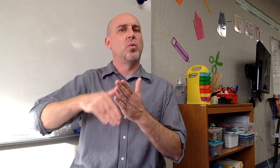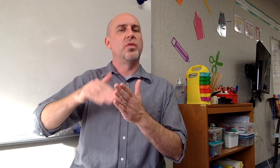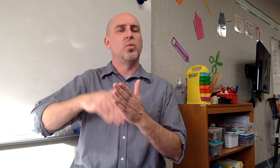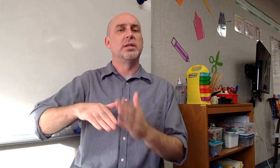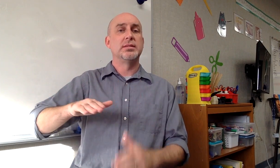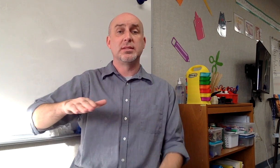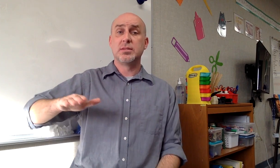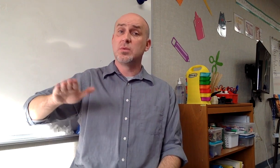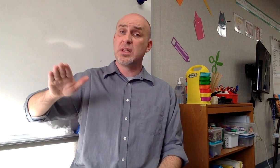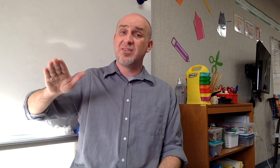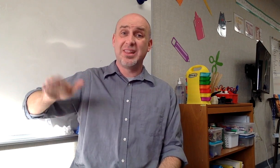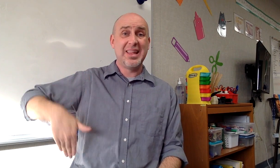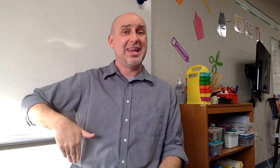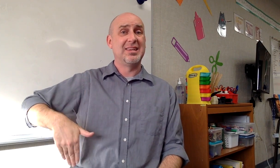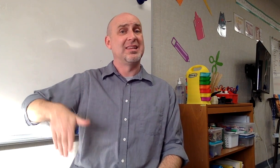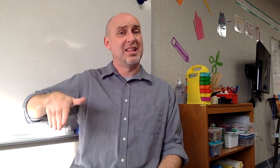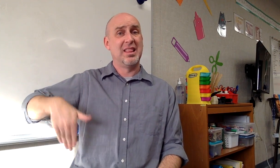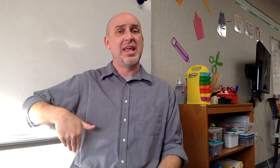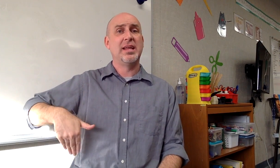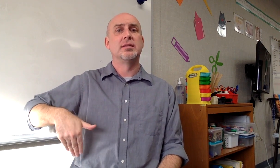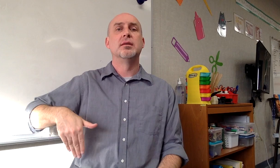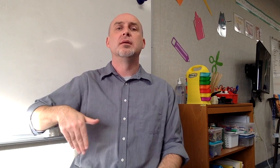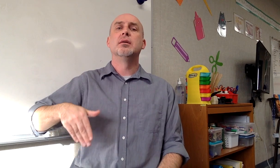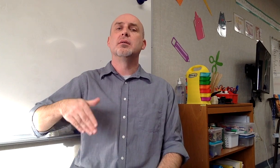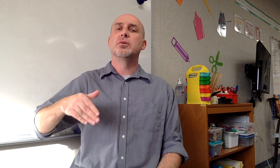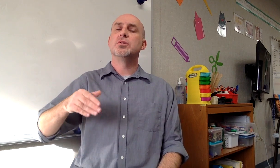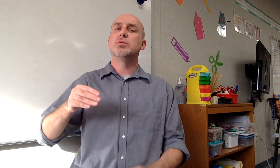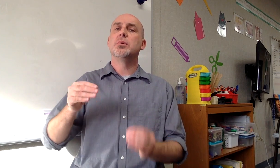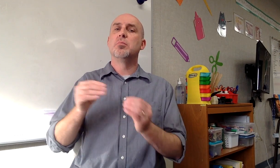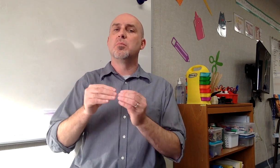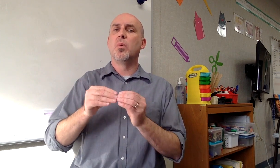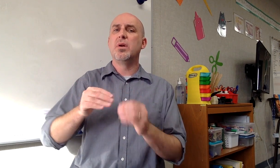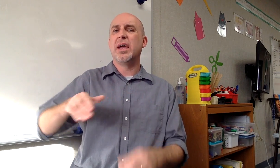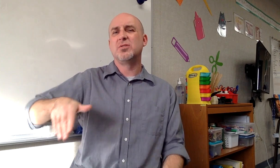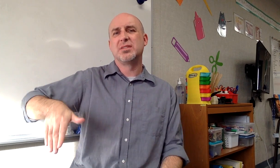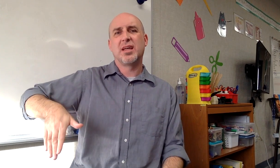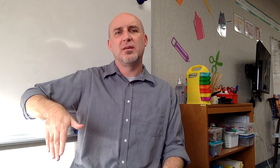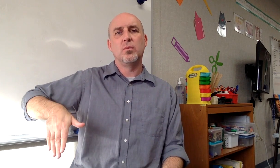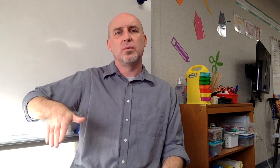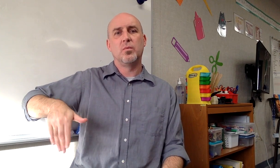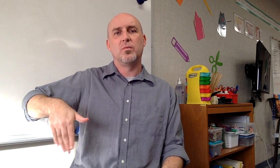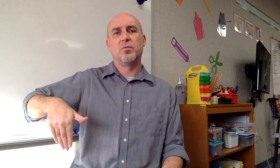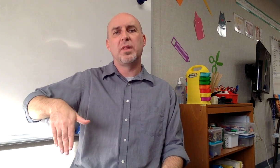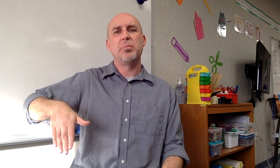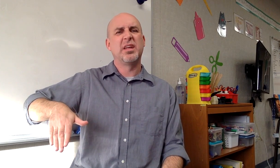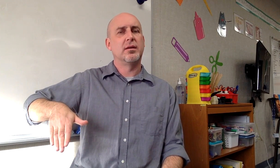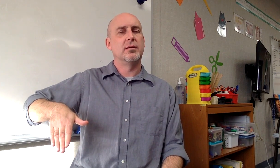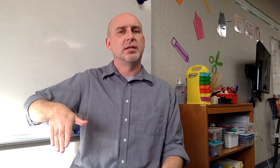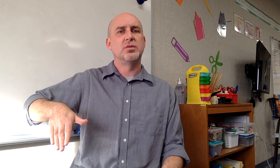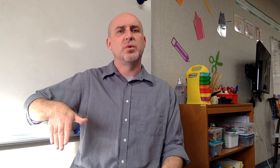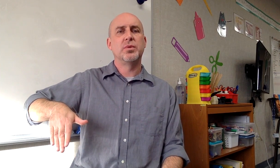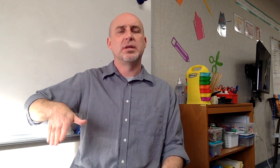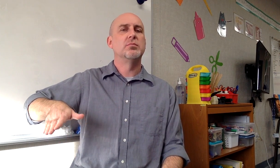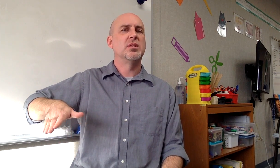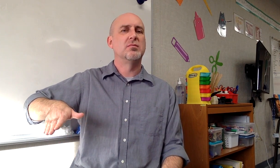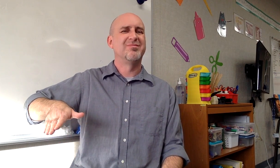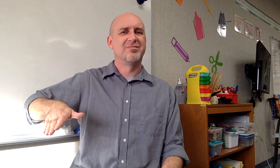than once. And so instead of late, late, you're going to do it more now, just kind of flapping like 2 or 3 times. So,